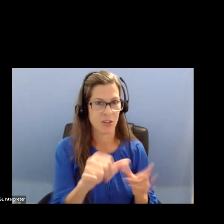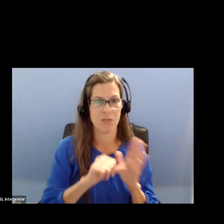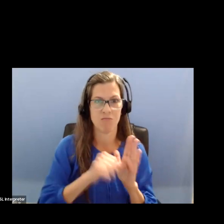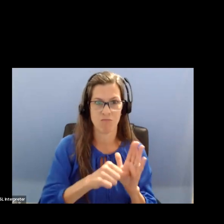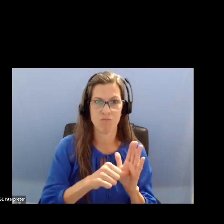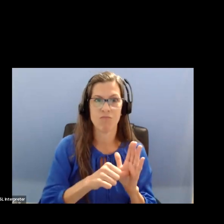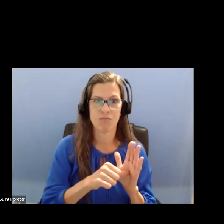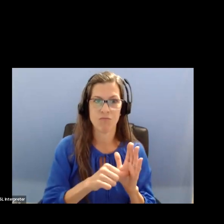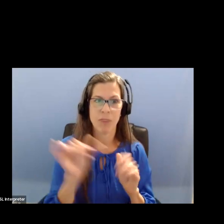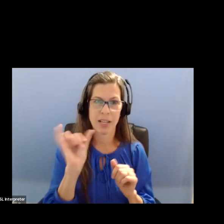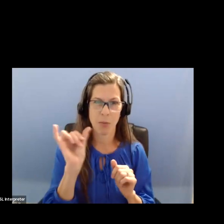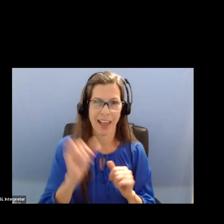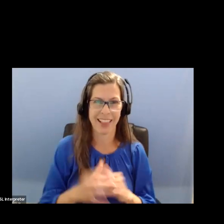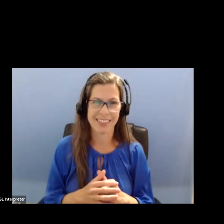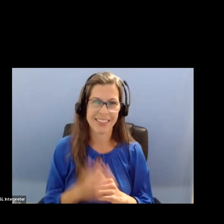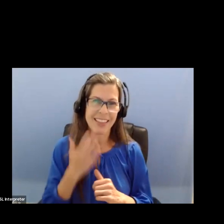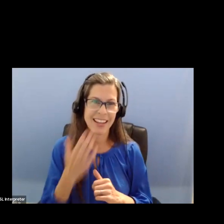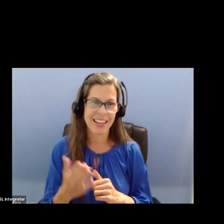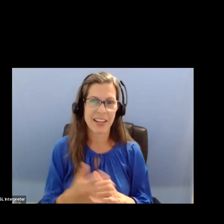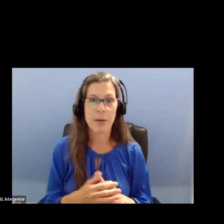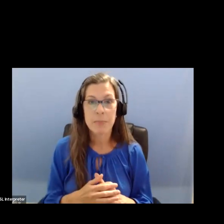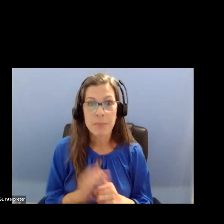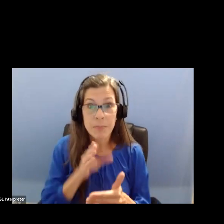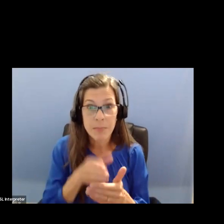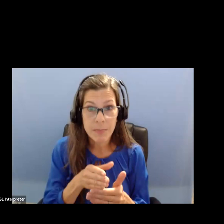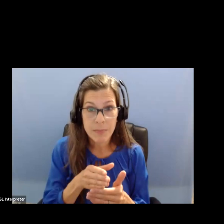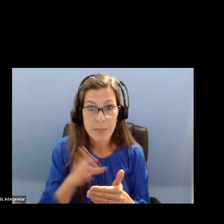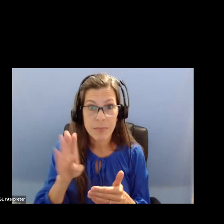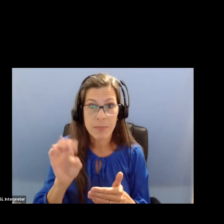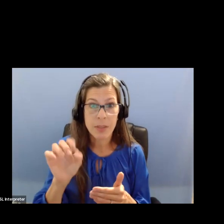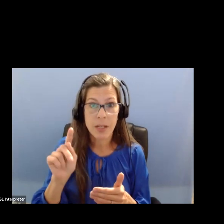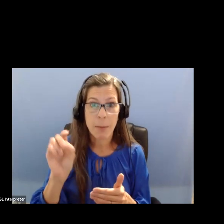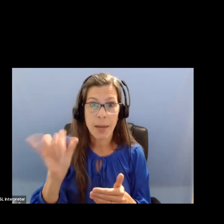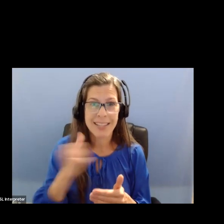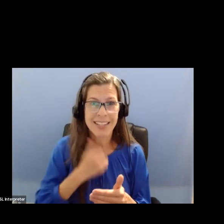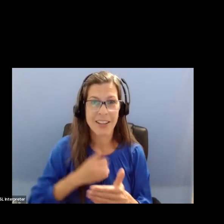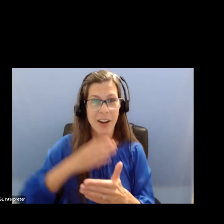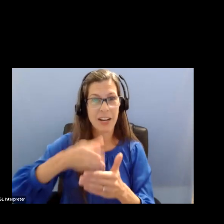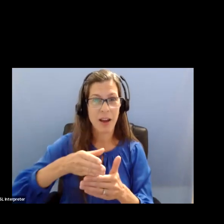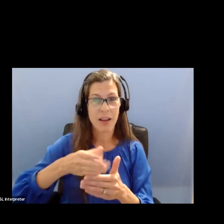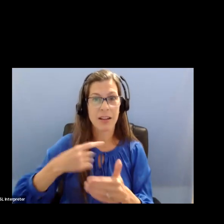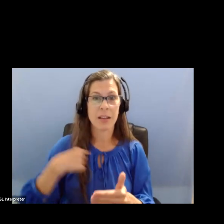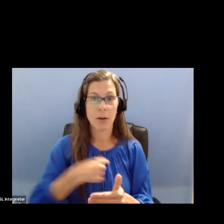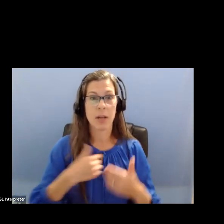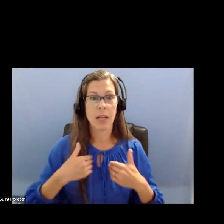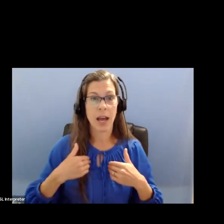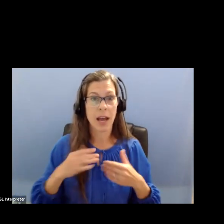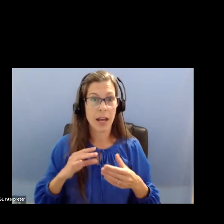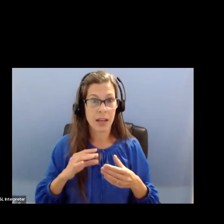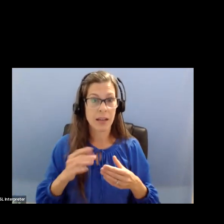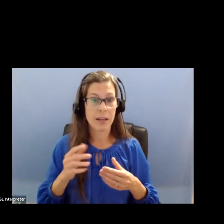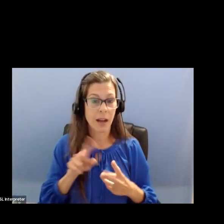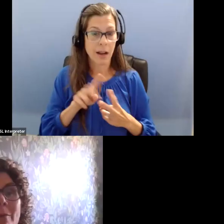Bipasha. All right, let's meet. Amy, sorry to interrupt. We had a couple of announcements